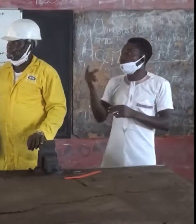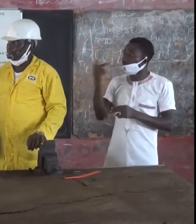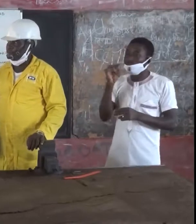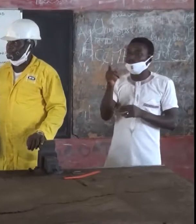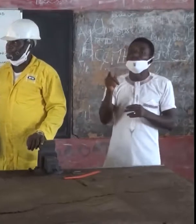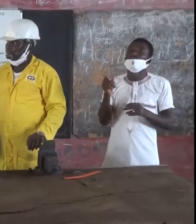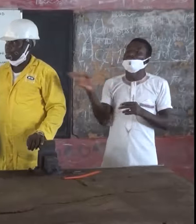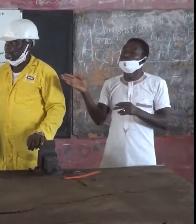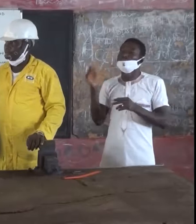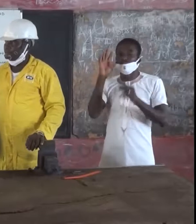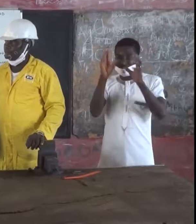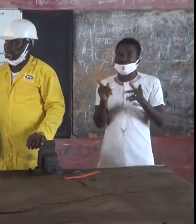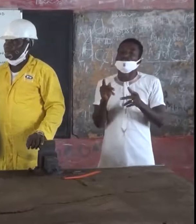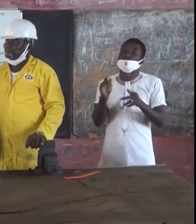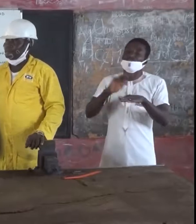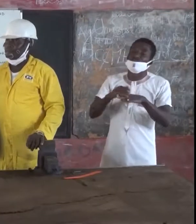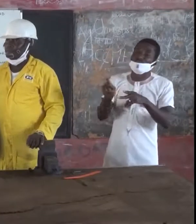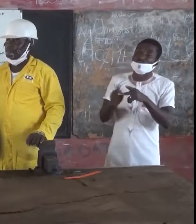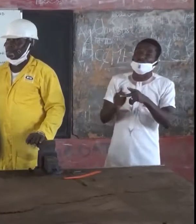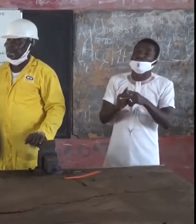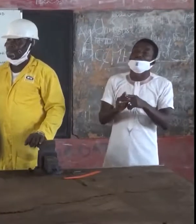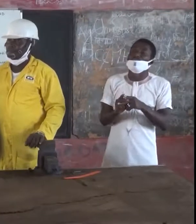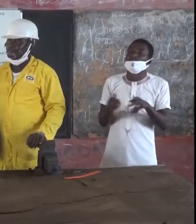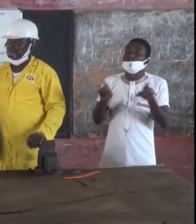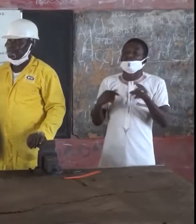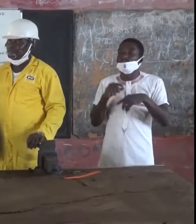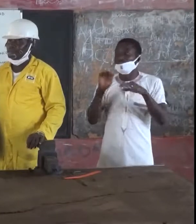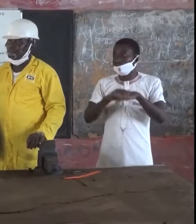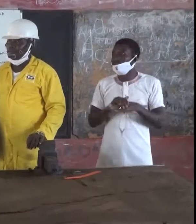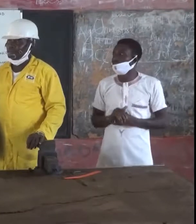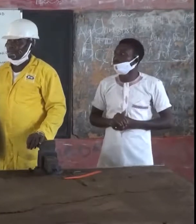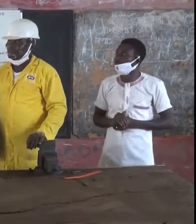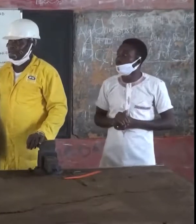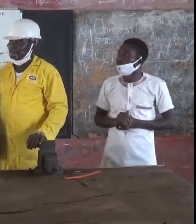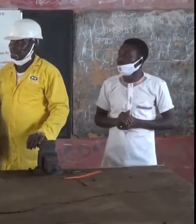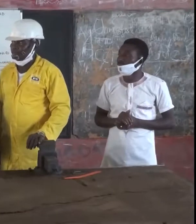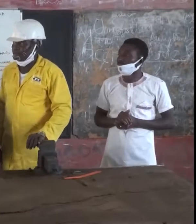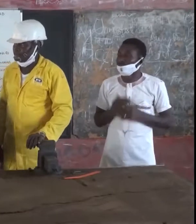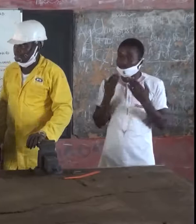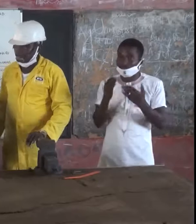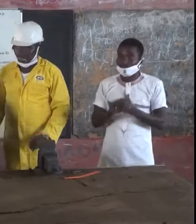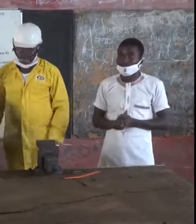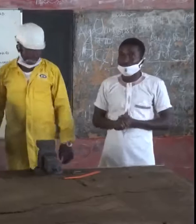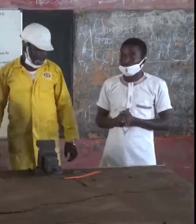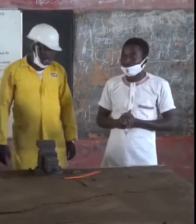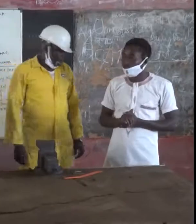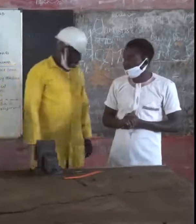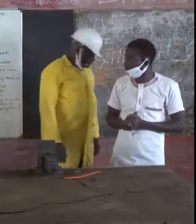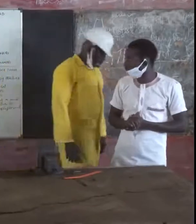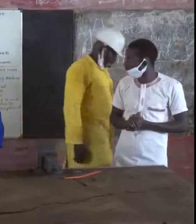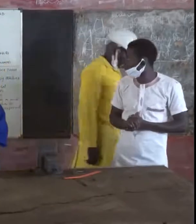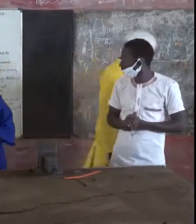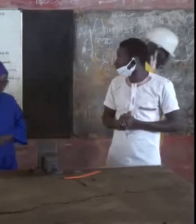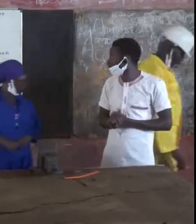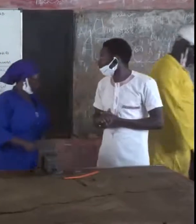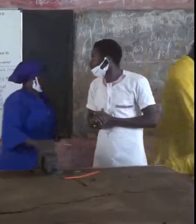produce the practical exercise as we go on. Now, we have the